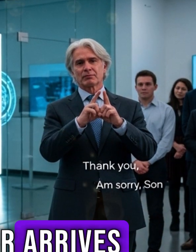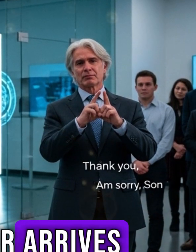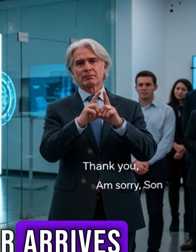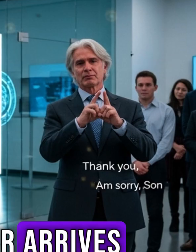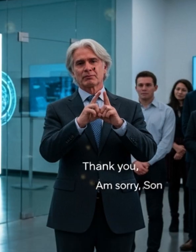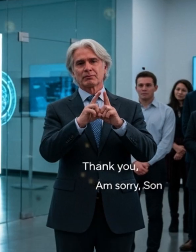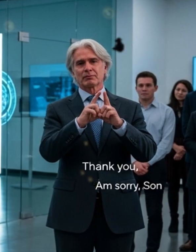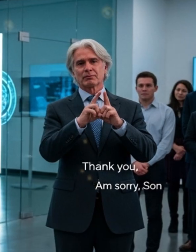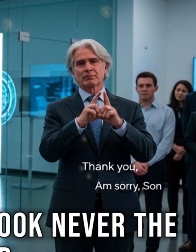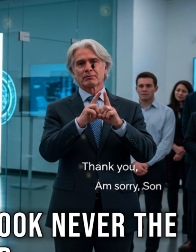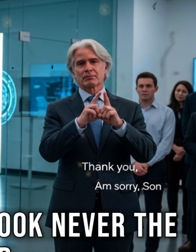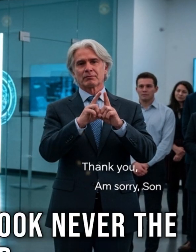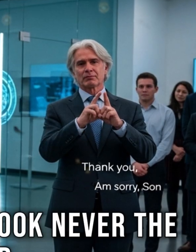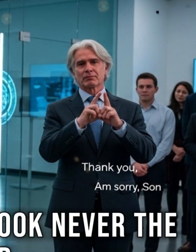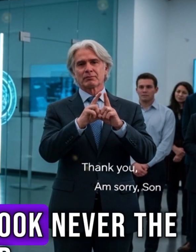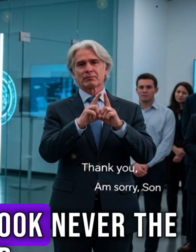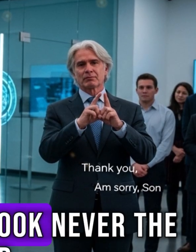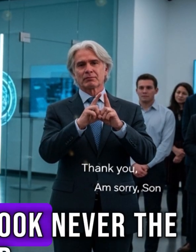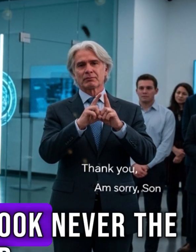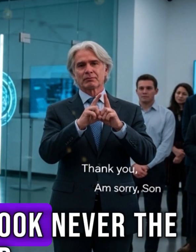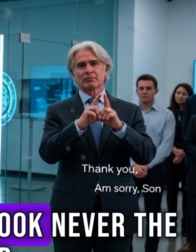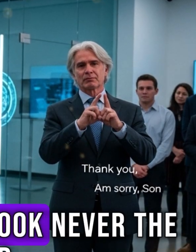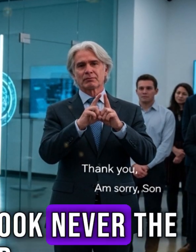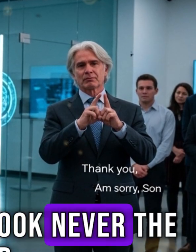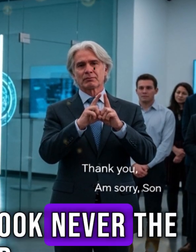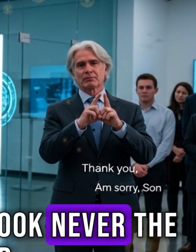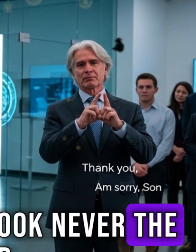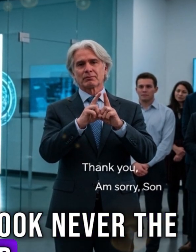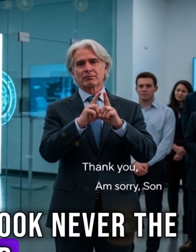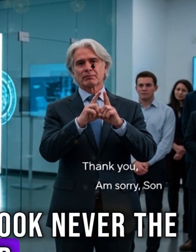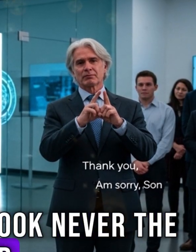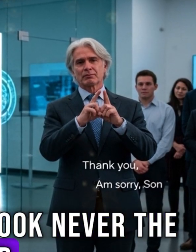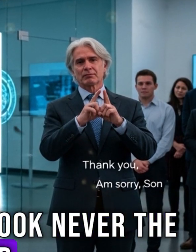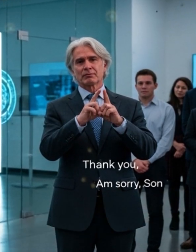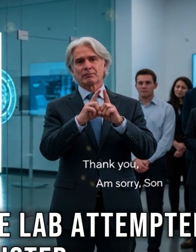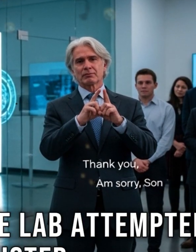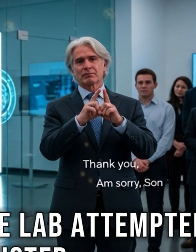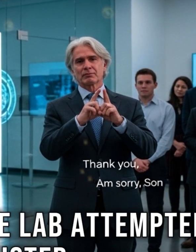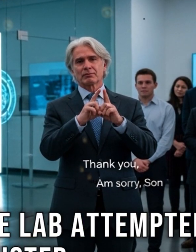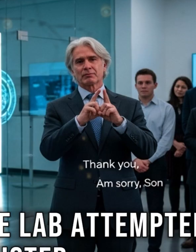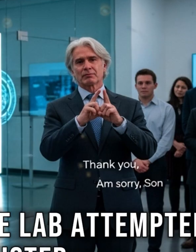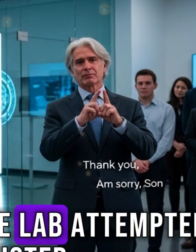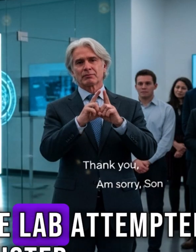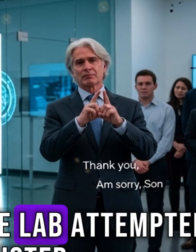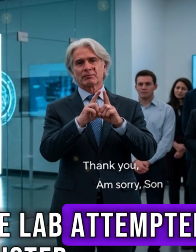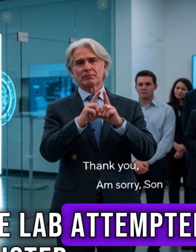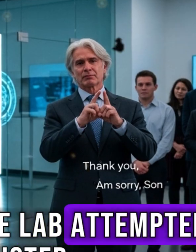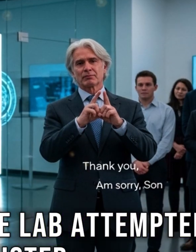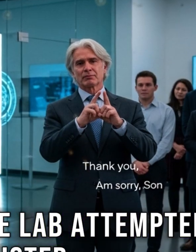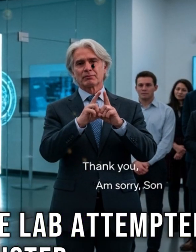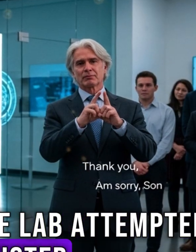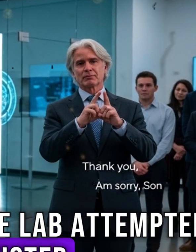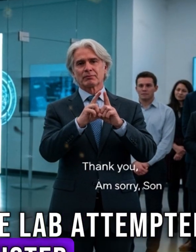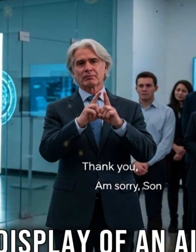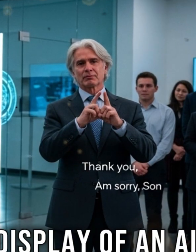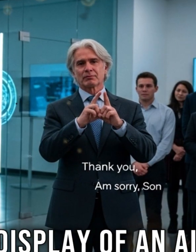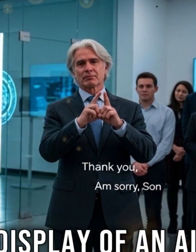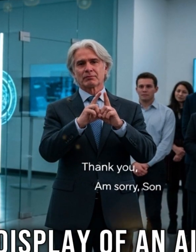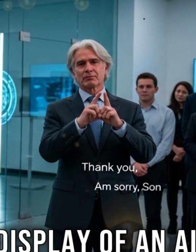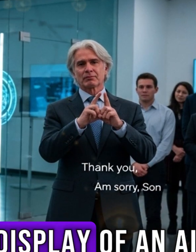arrives. Always the checkbook, never the father. But as the head of the lab attempted to guide Mr. Thorne toward the